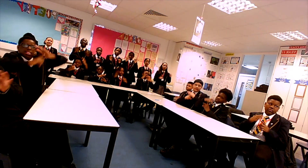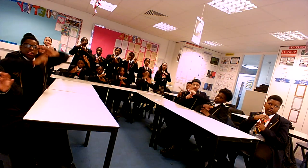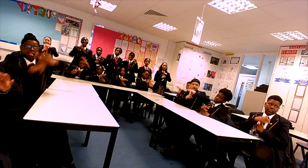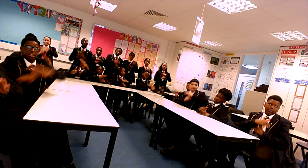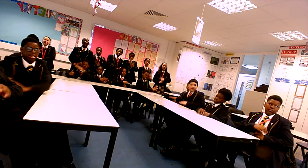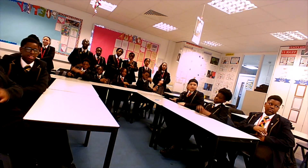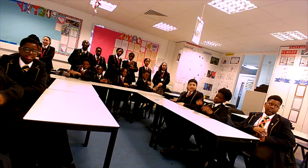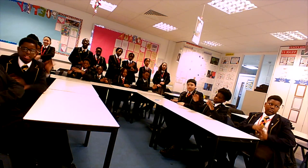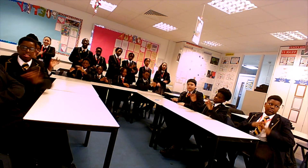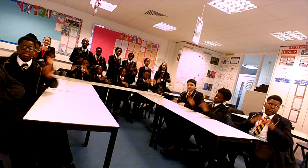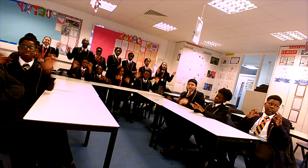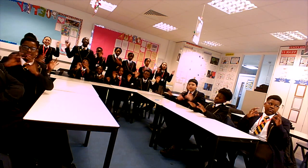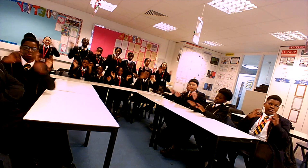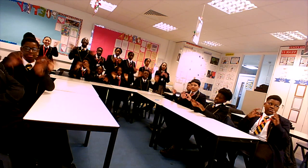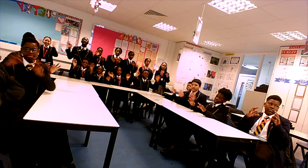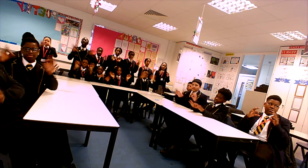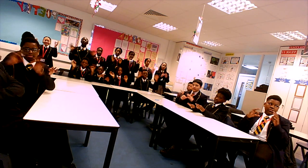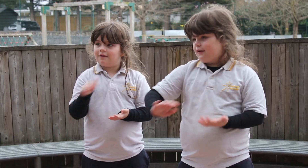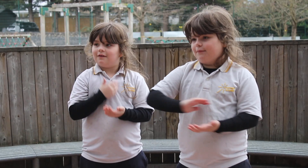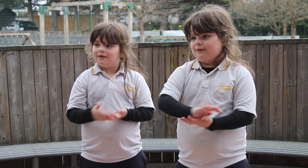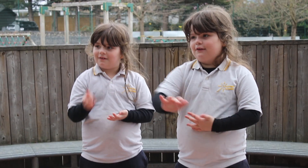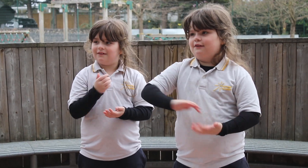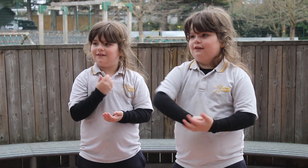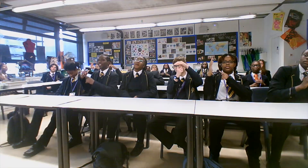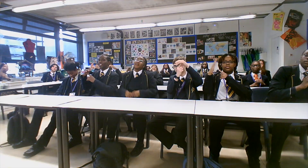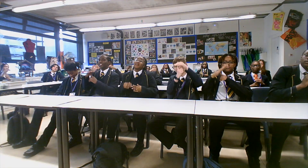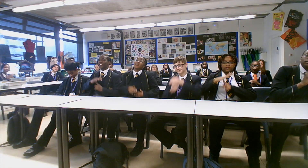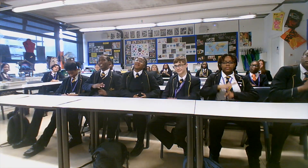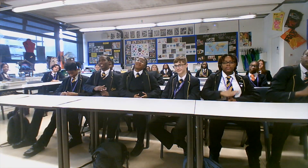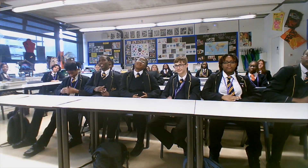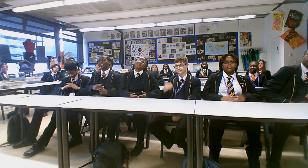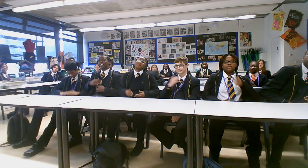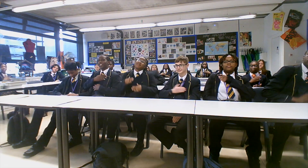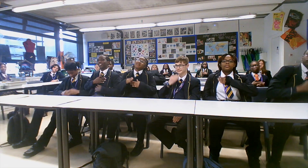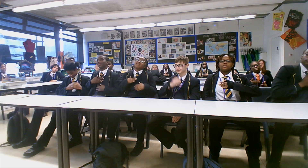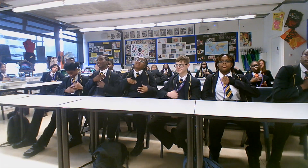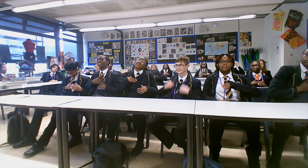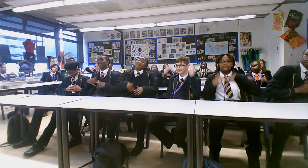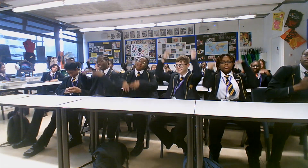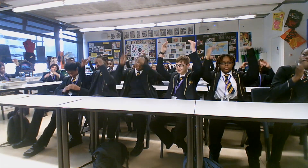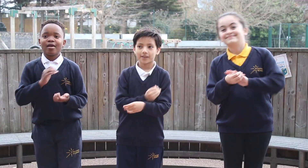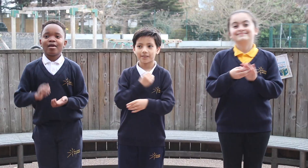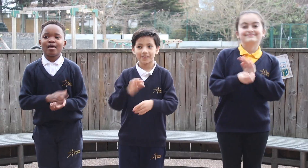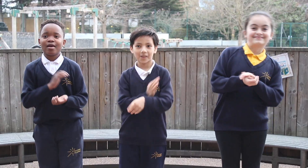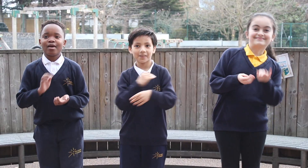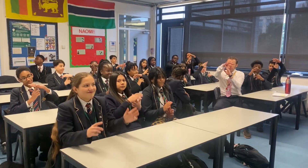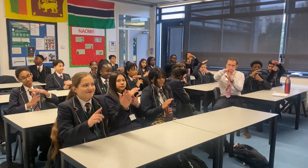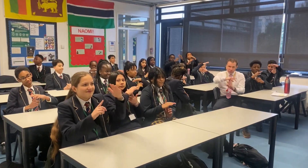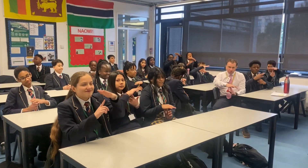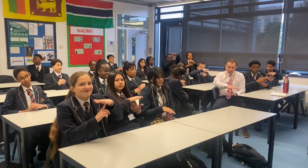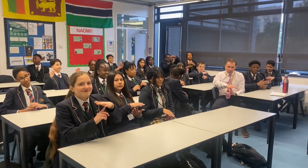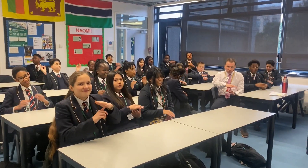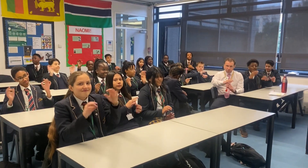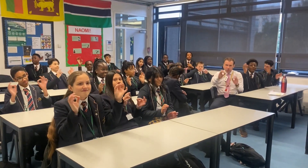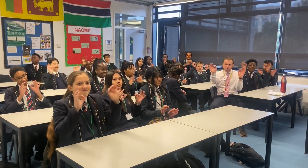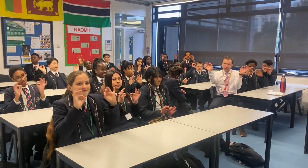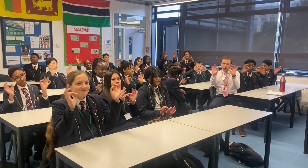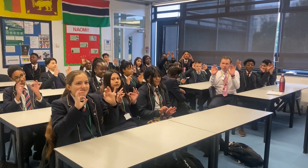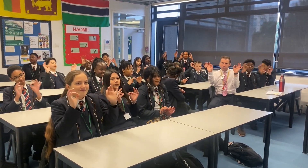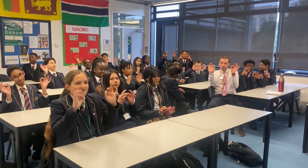Bring me down, can't know you. Bring me down. And love is too hard. Bring me down, can't know